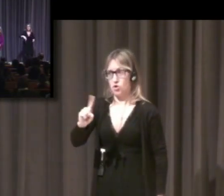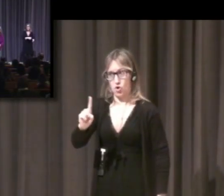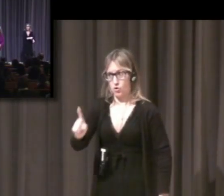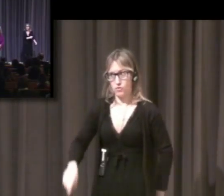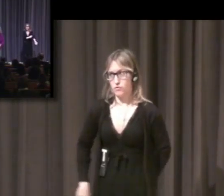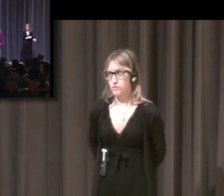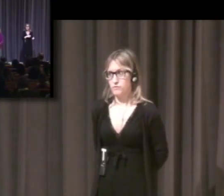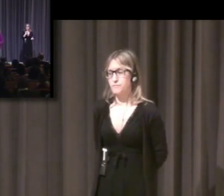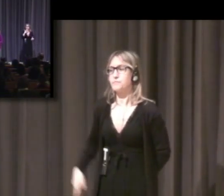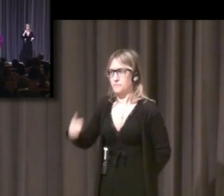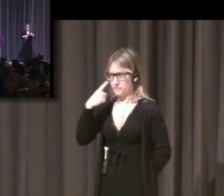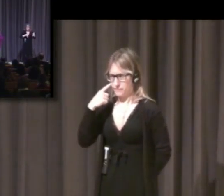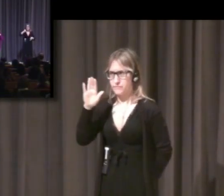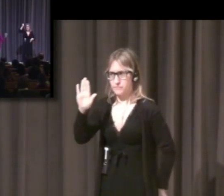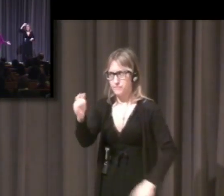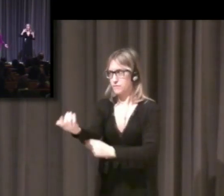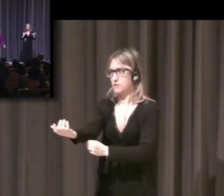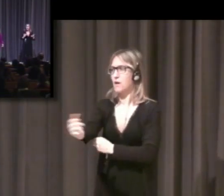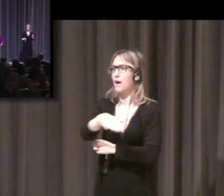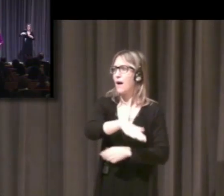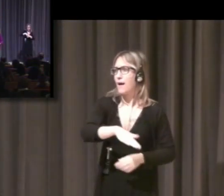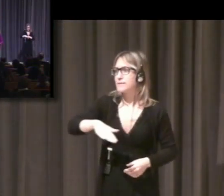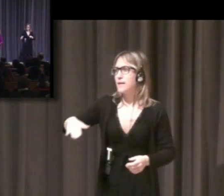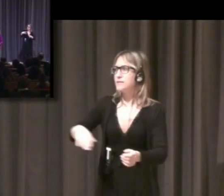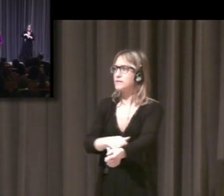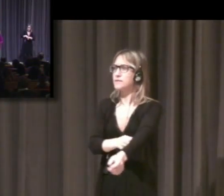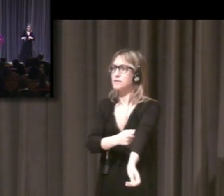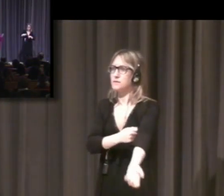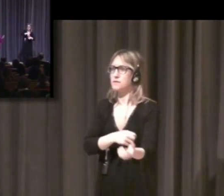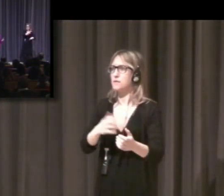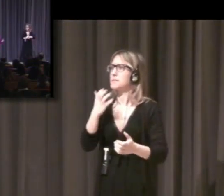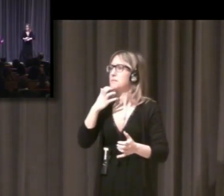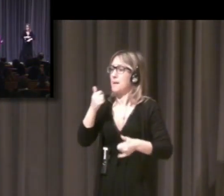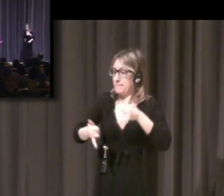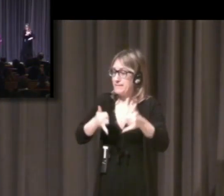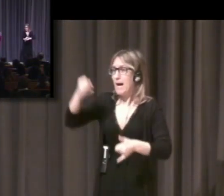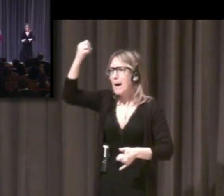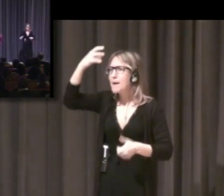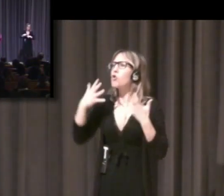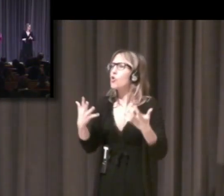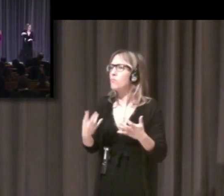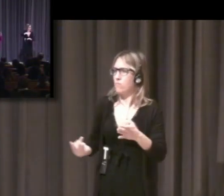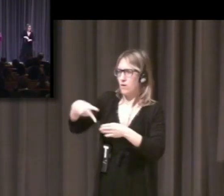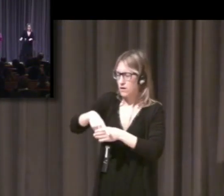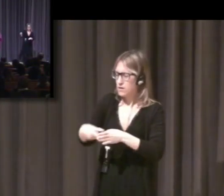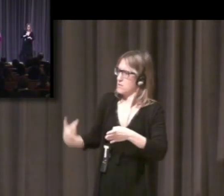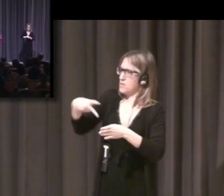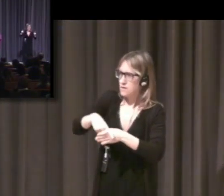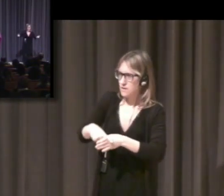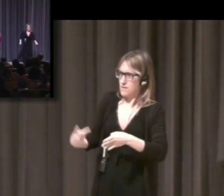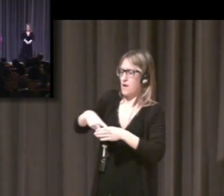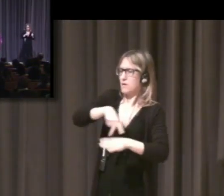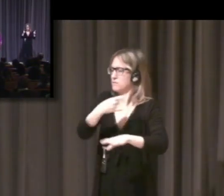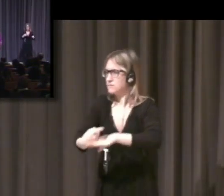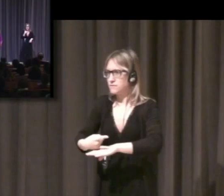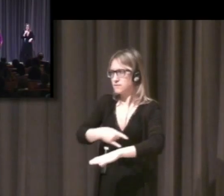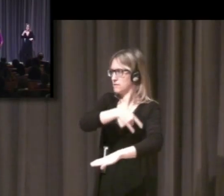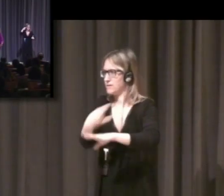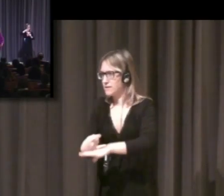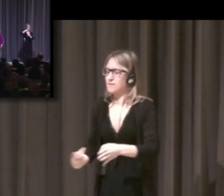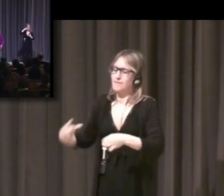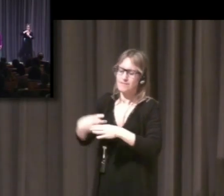and over again. They smash themselves up. They don't care. They know that they want to ride that